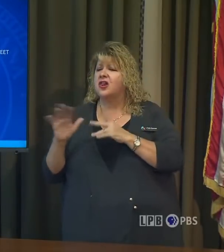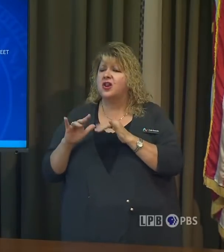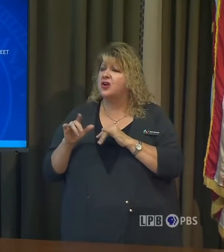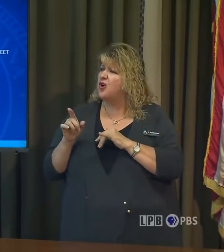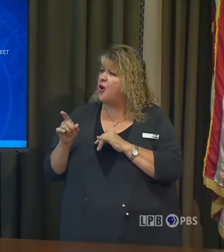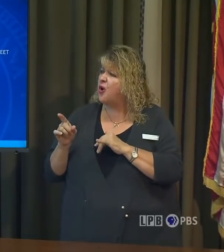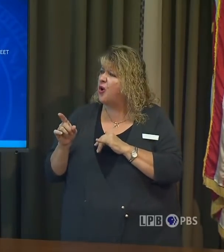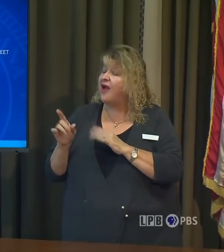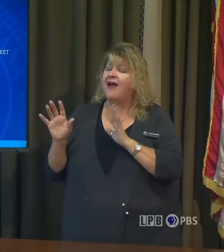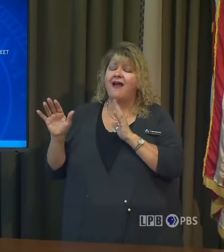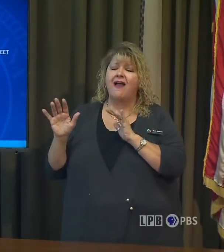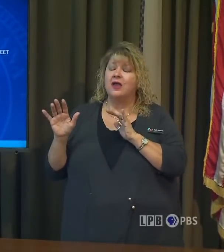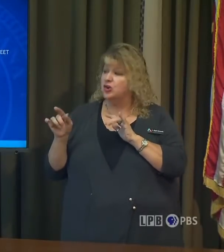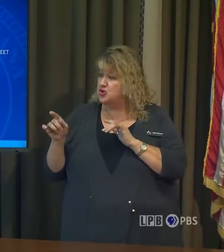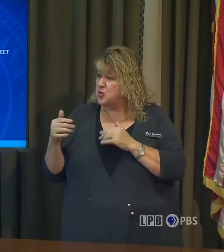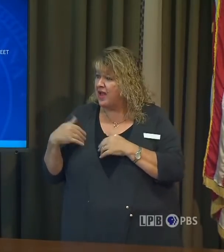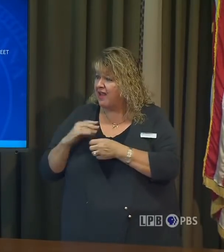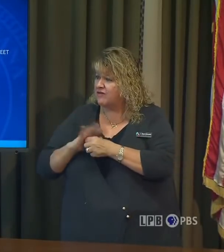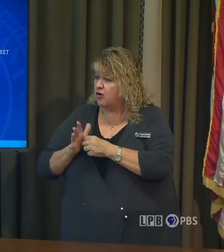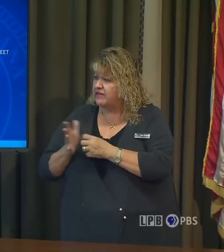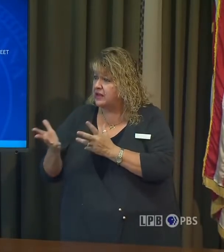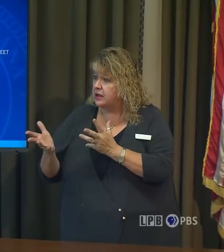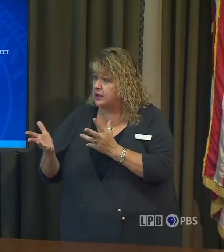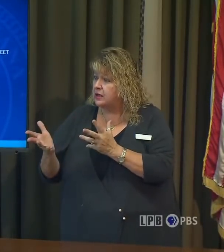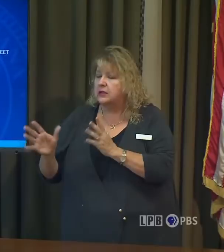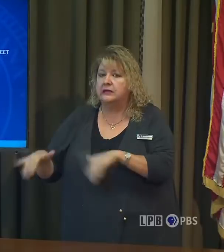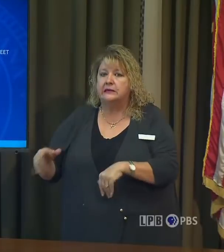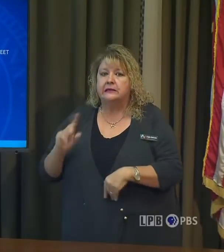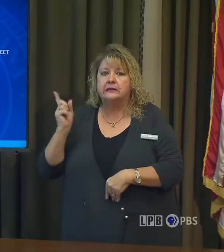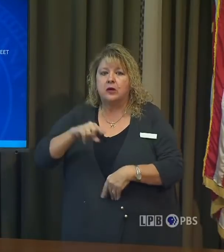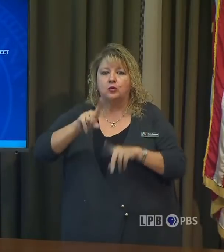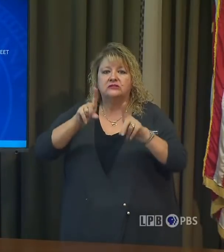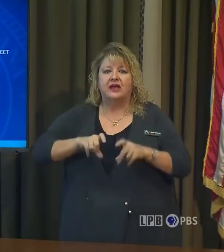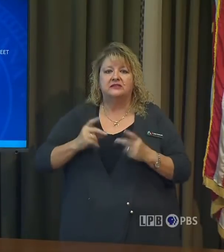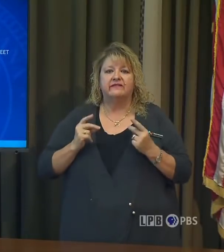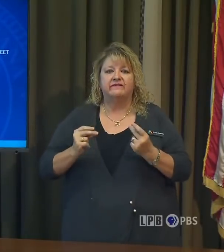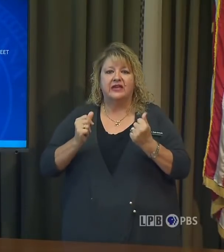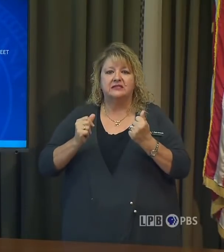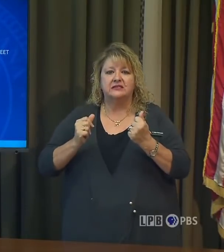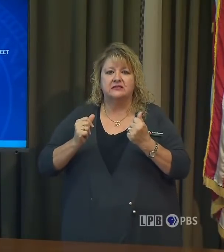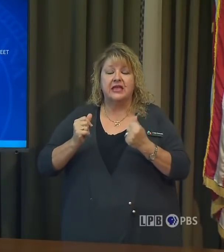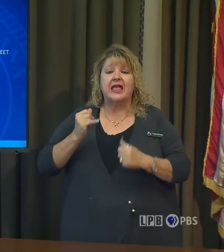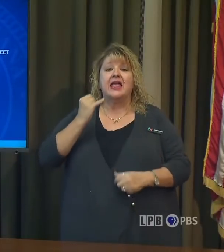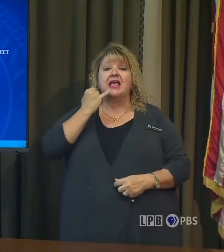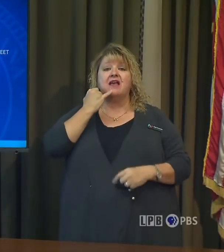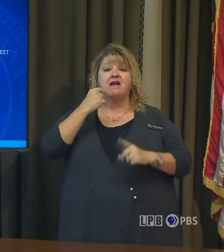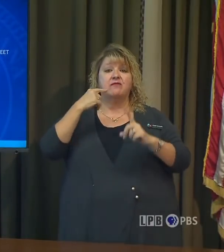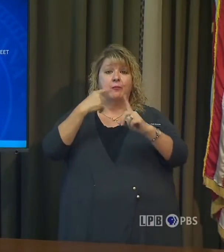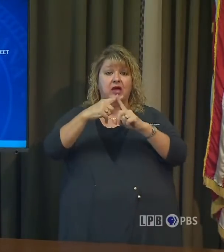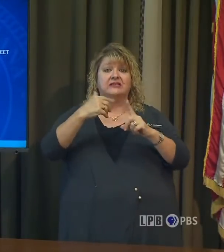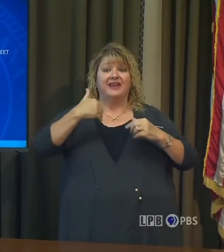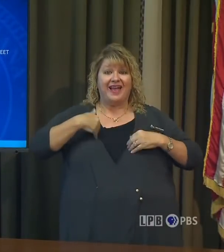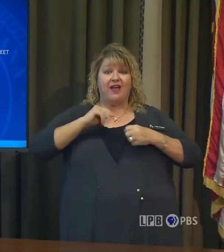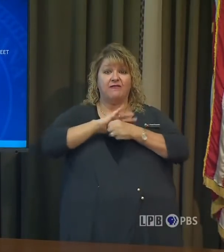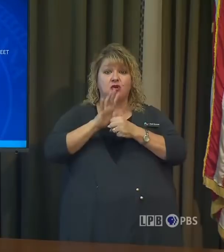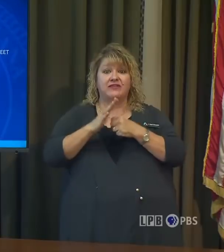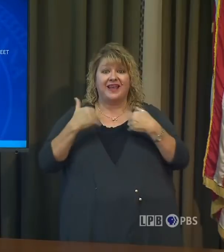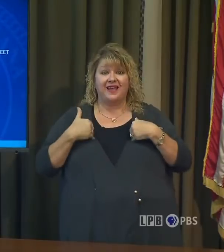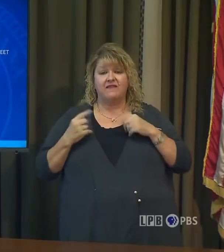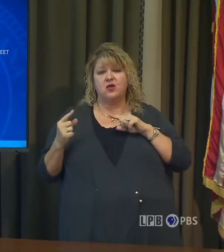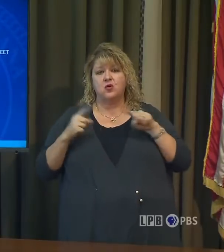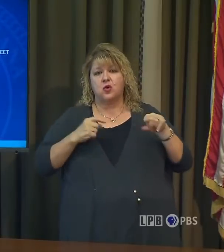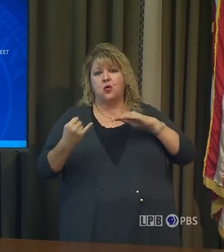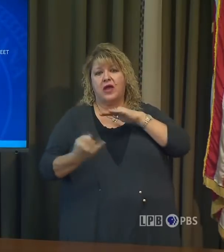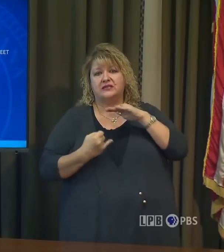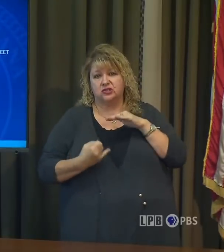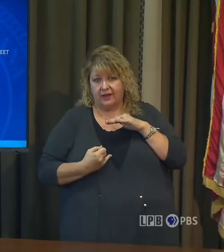to COVID-19. If positive, you should isolate immediately. If negative, you should